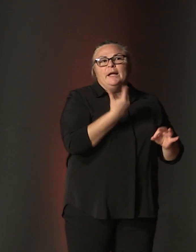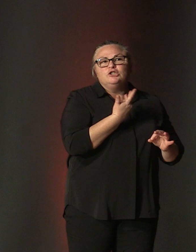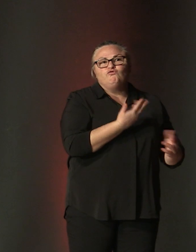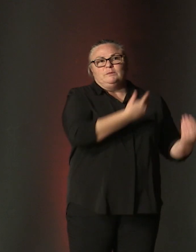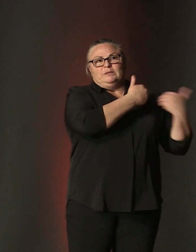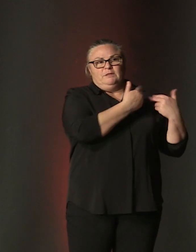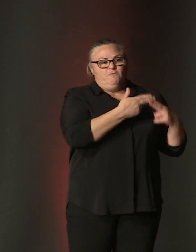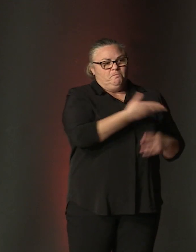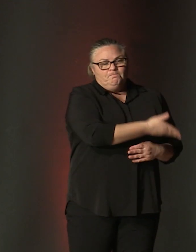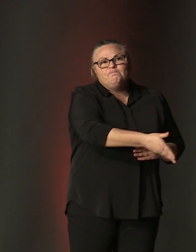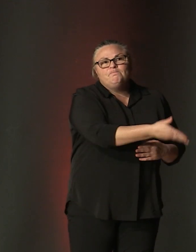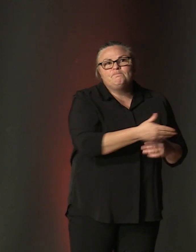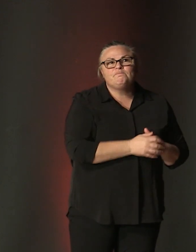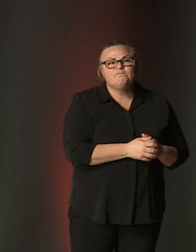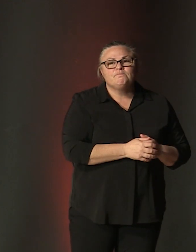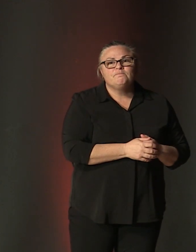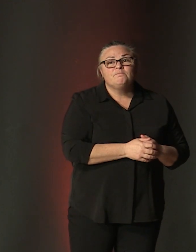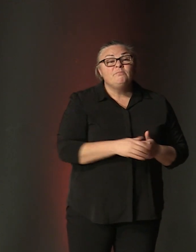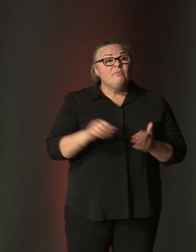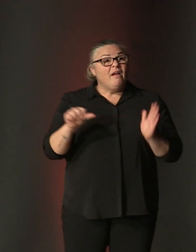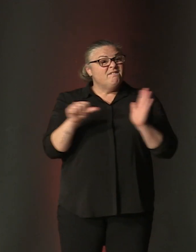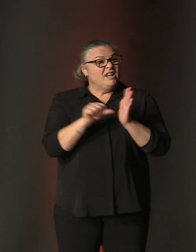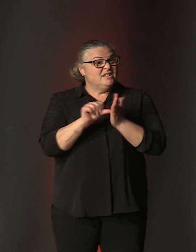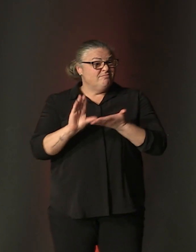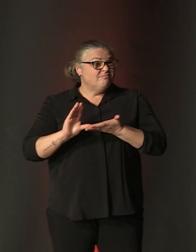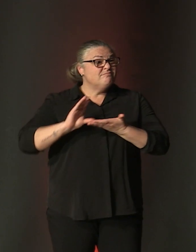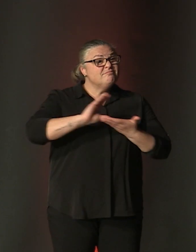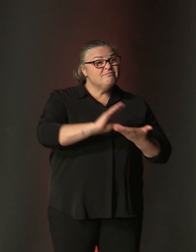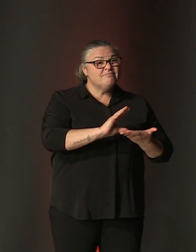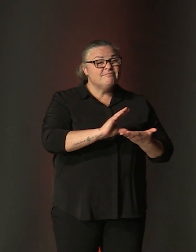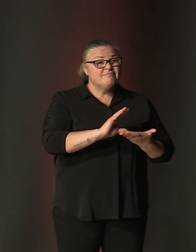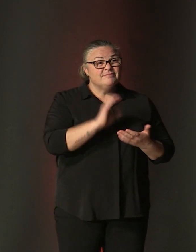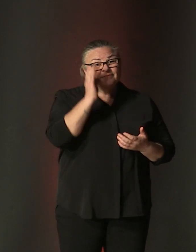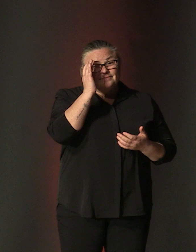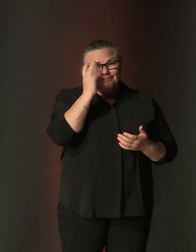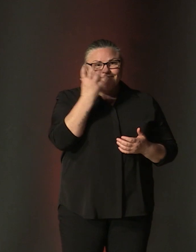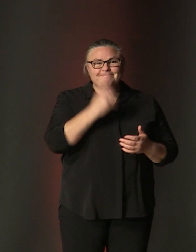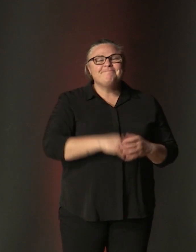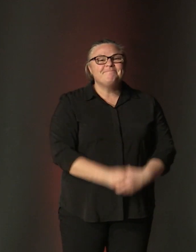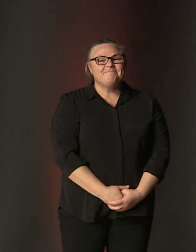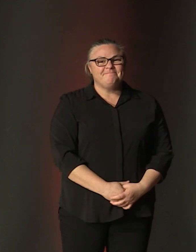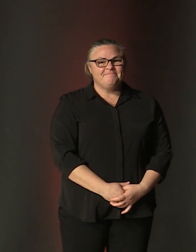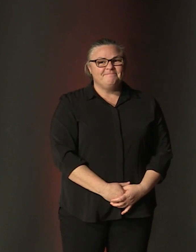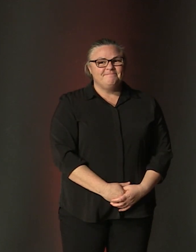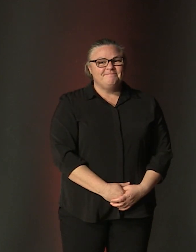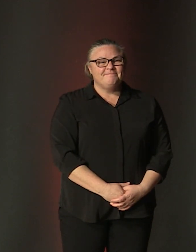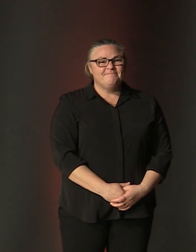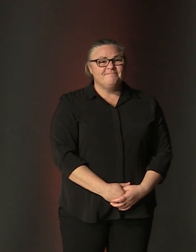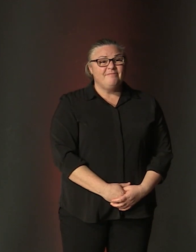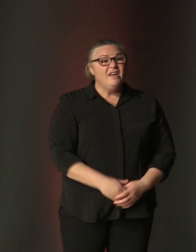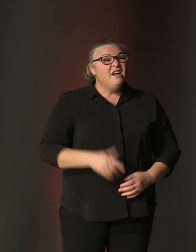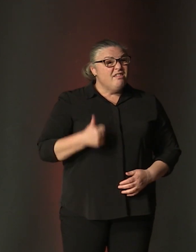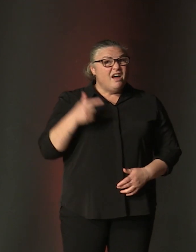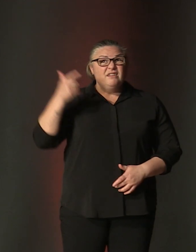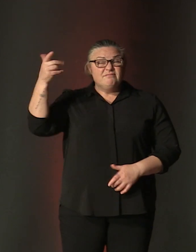tend to end up constraining them and limiting their accountability. So not only does